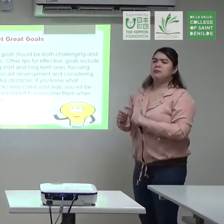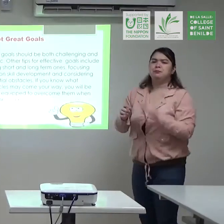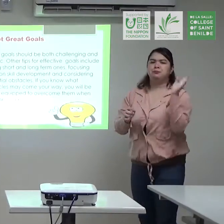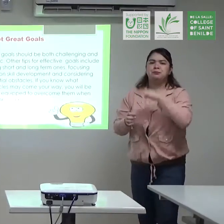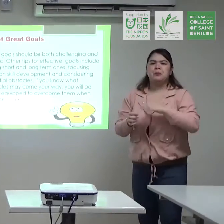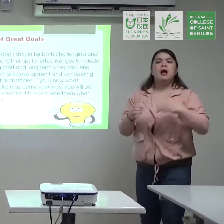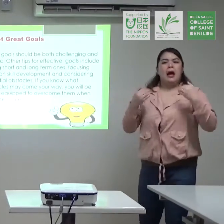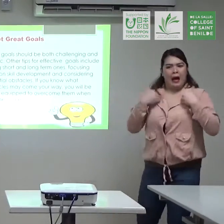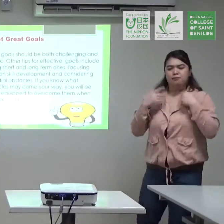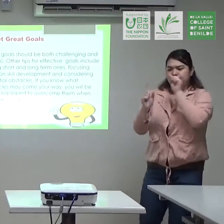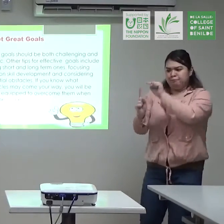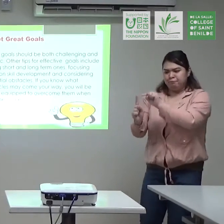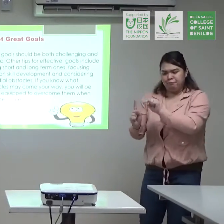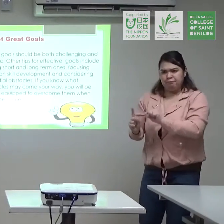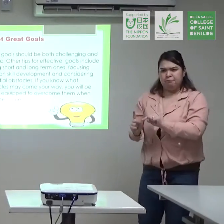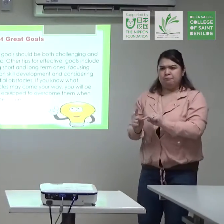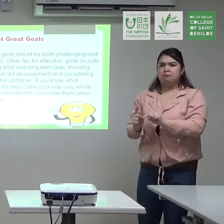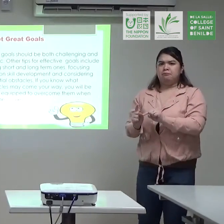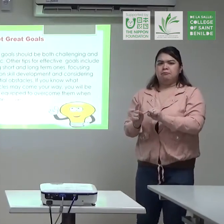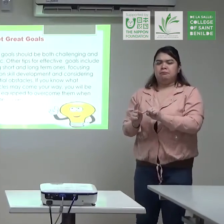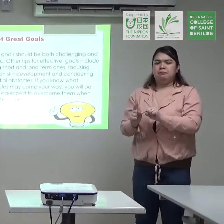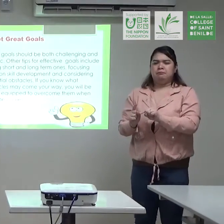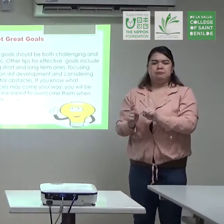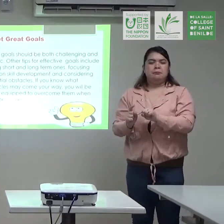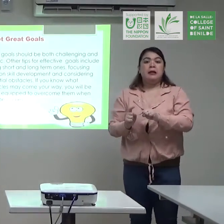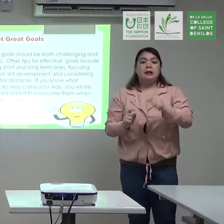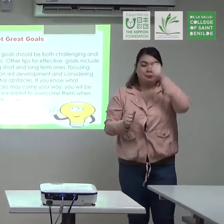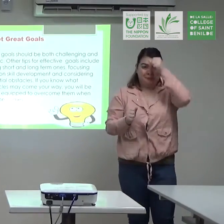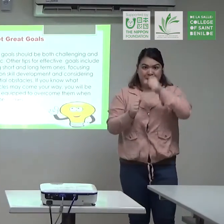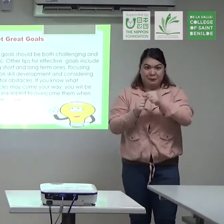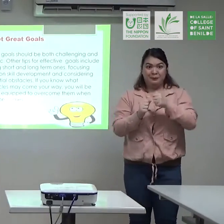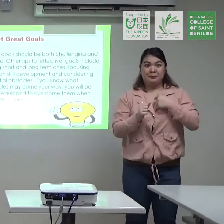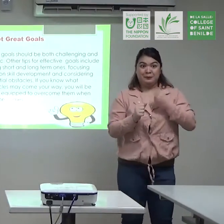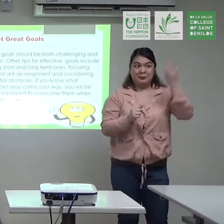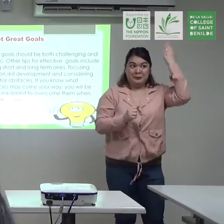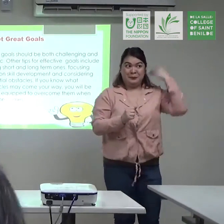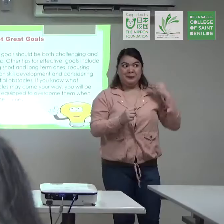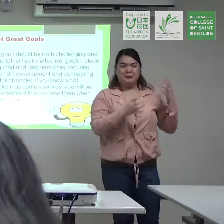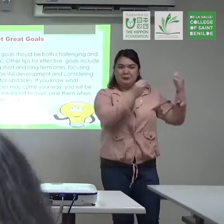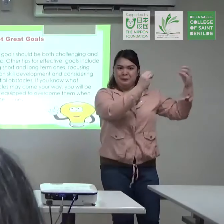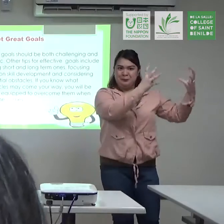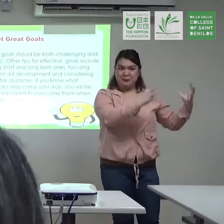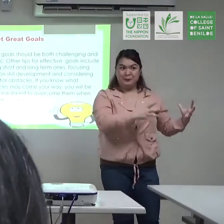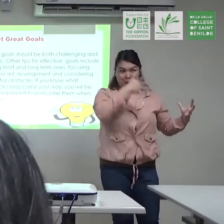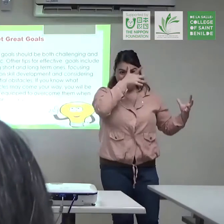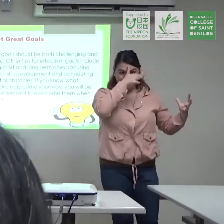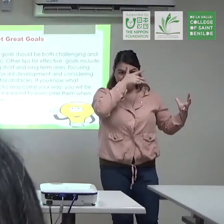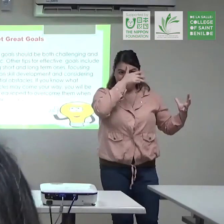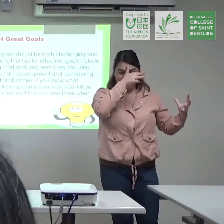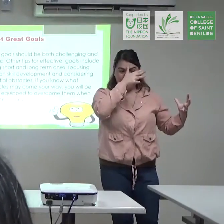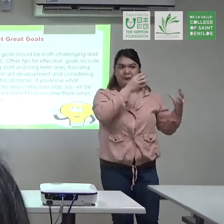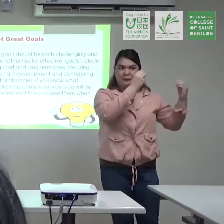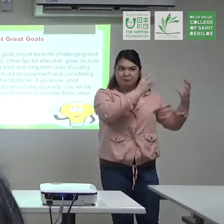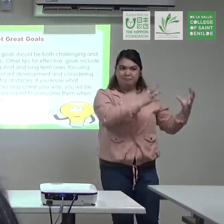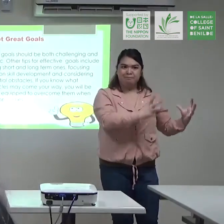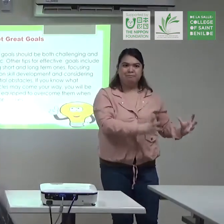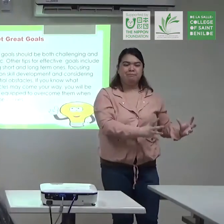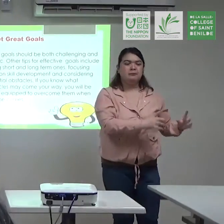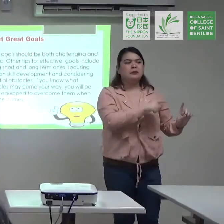I remember when I was a teacher, my father was a teacher